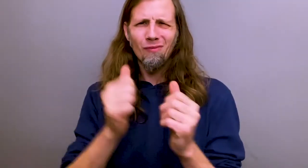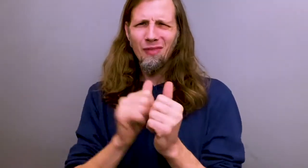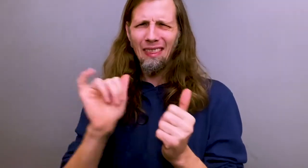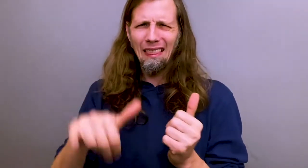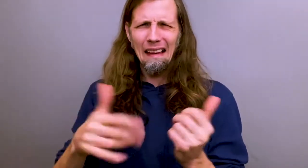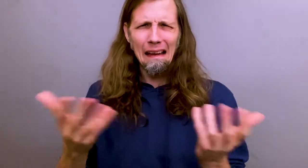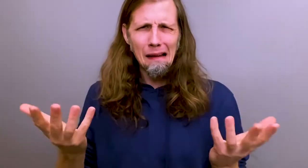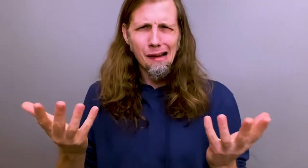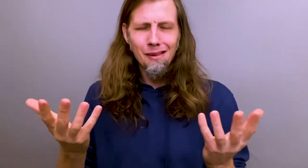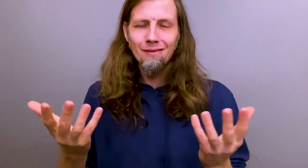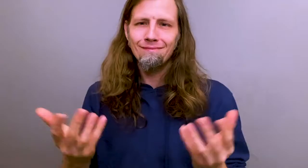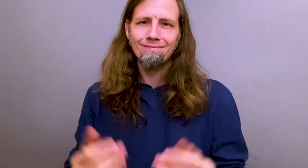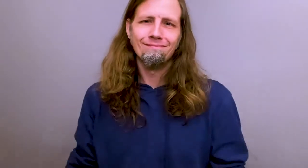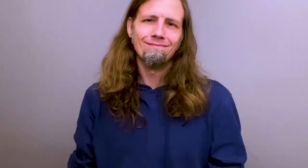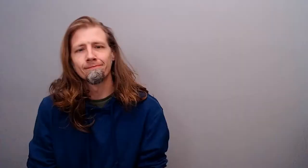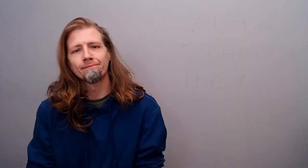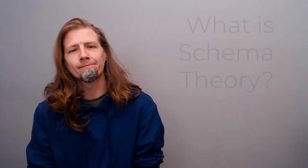language development?